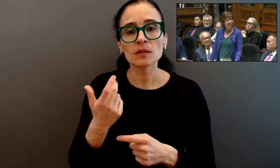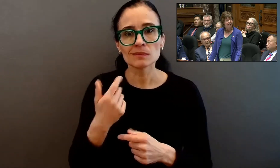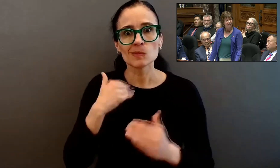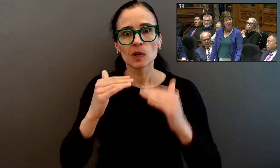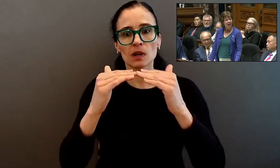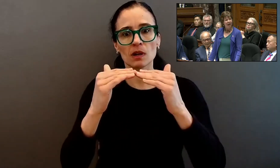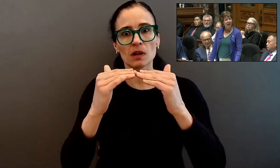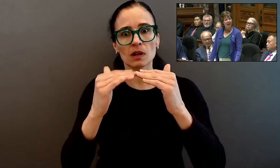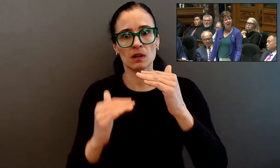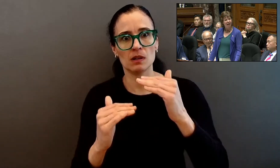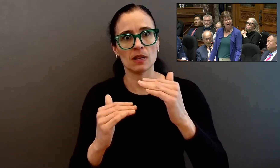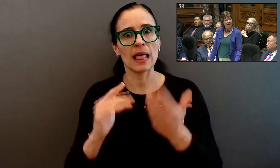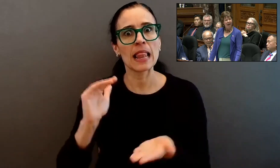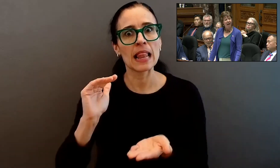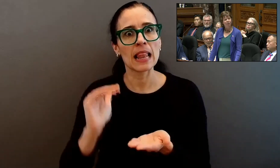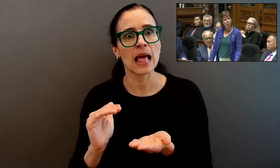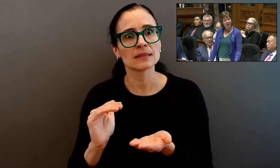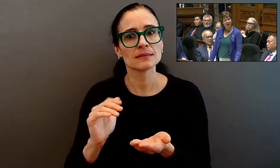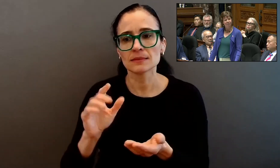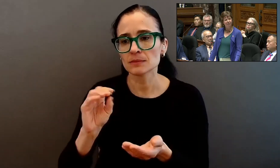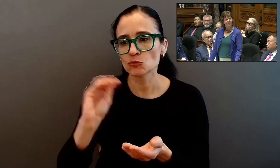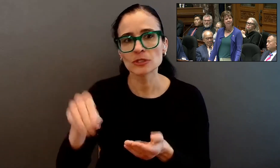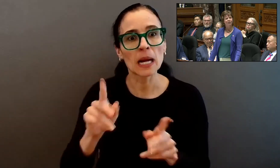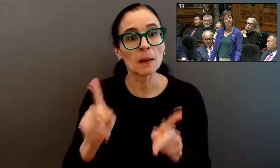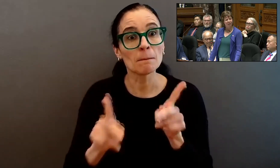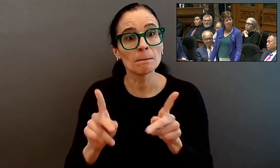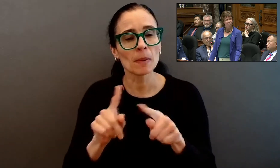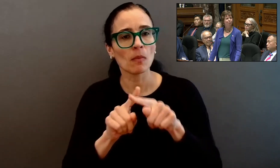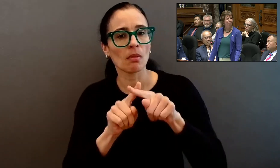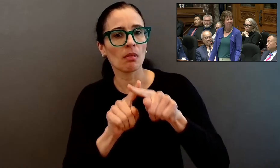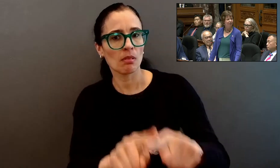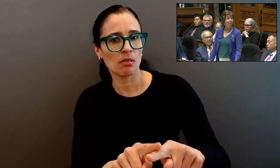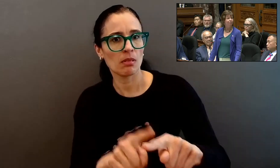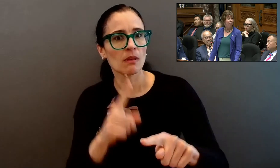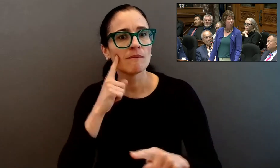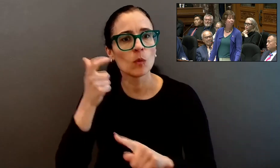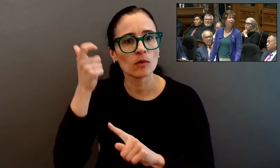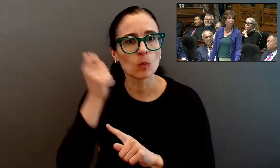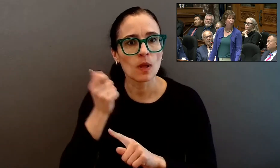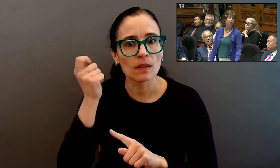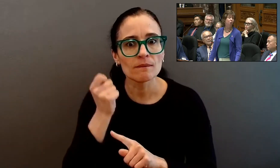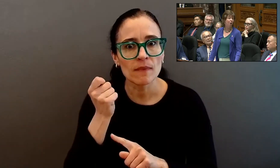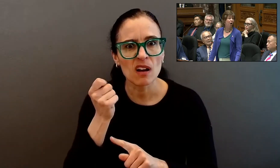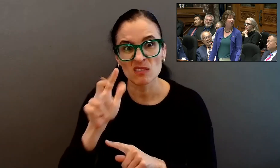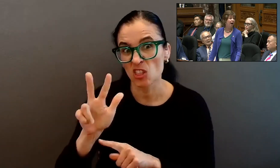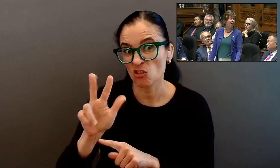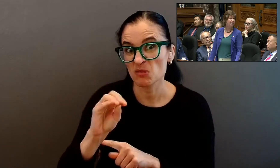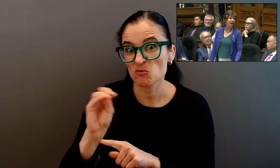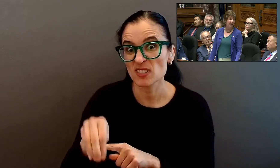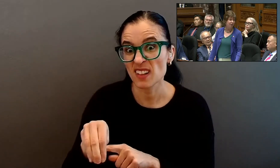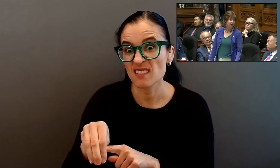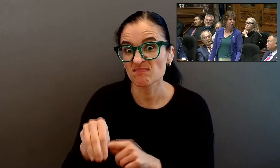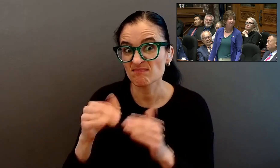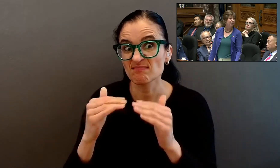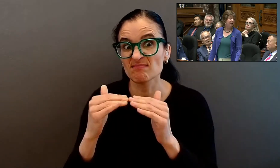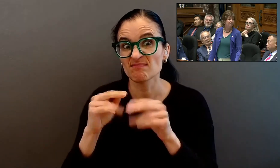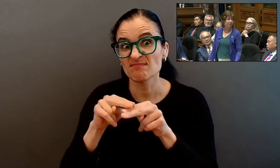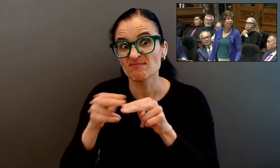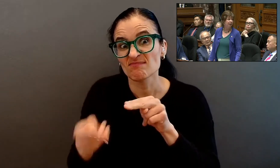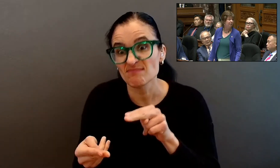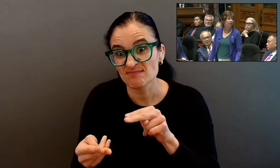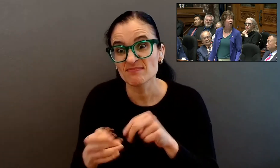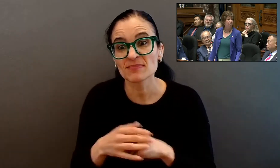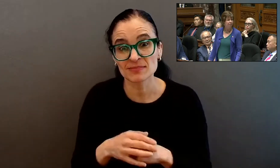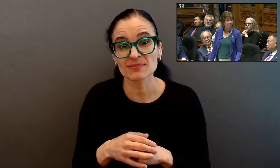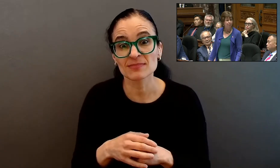assistance. Members. And we have 7% fewer people whom are unhoused. That is